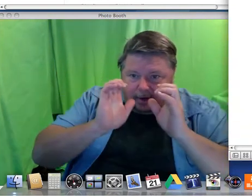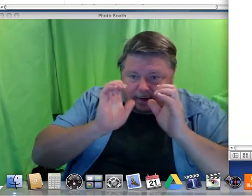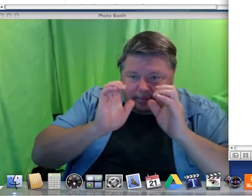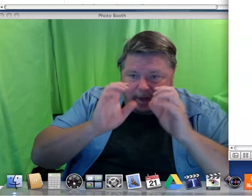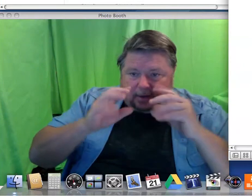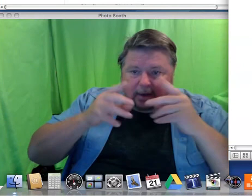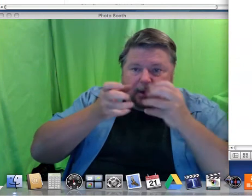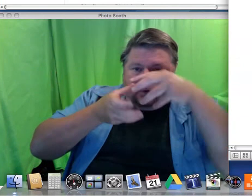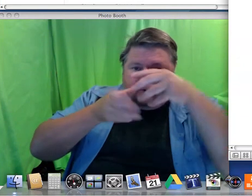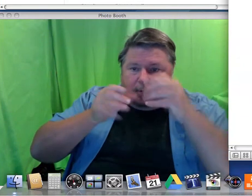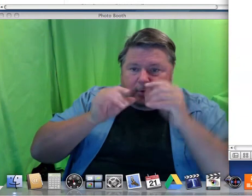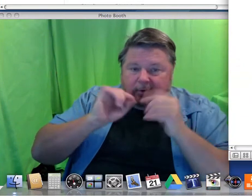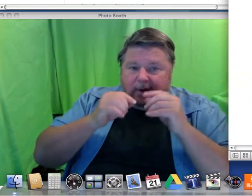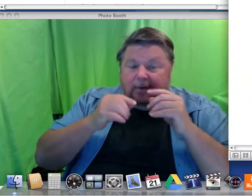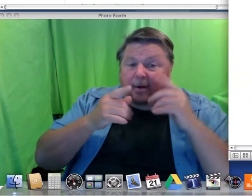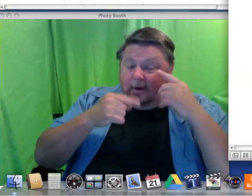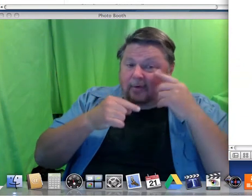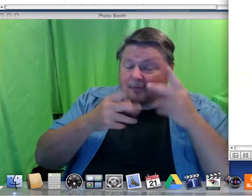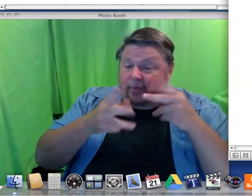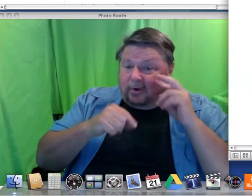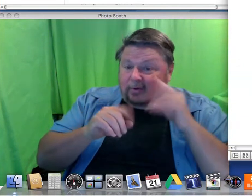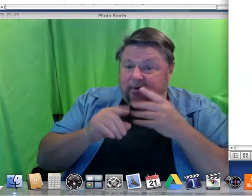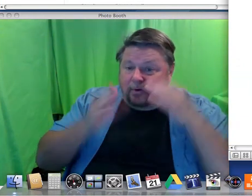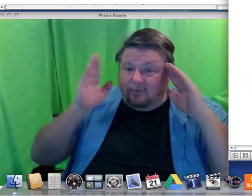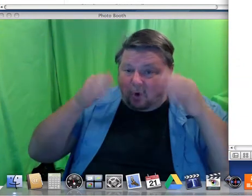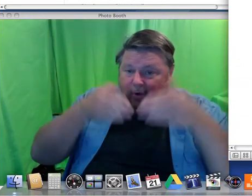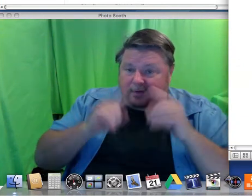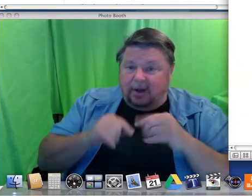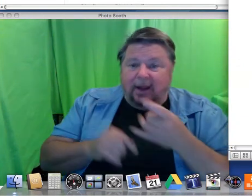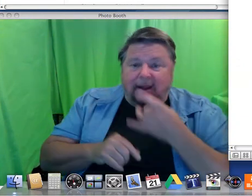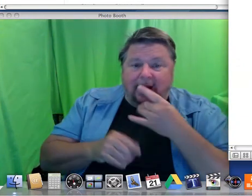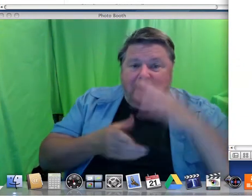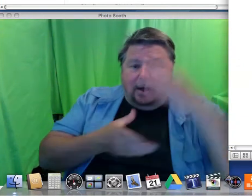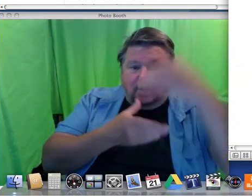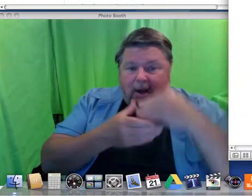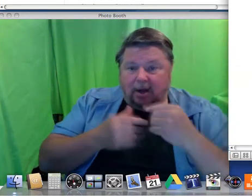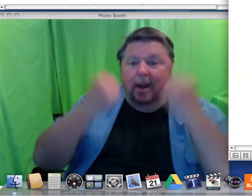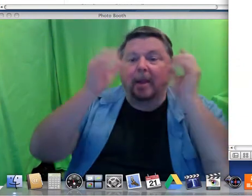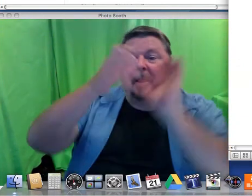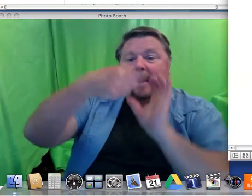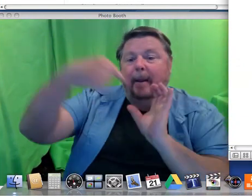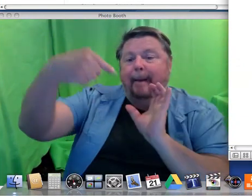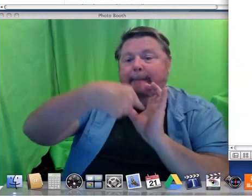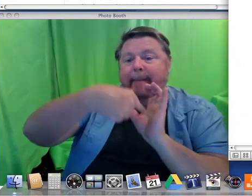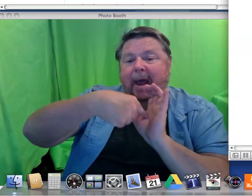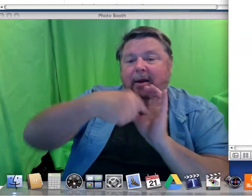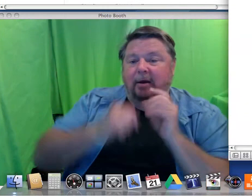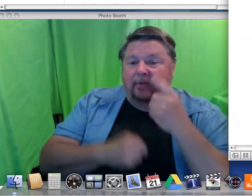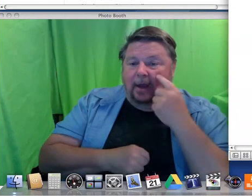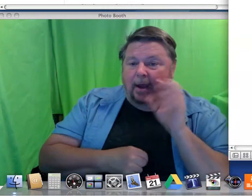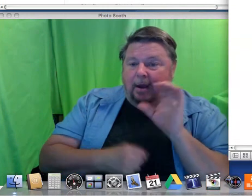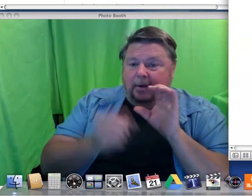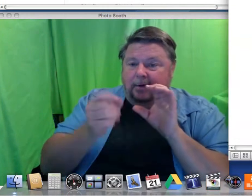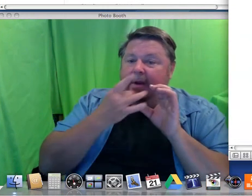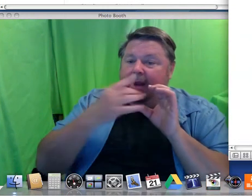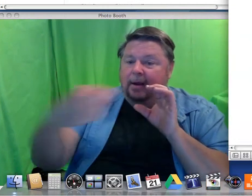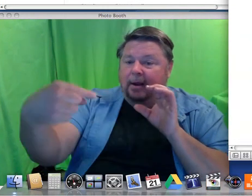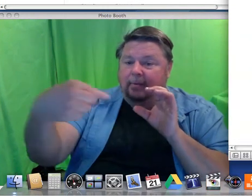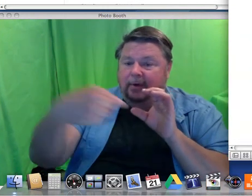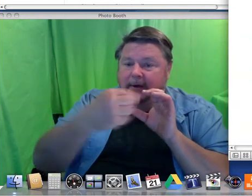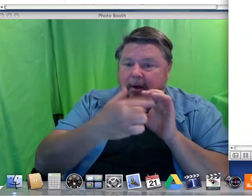let it compact, and so you can focus the light on the back of the eye. So